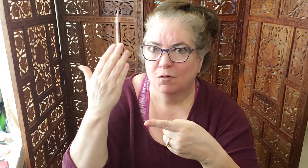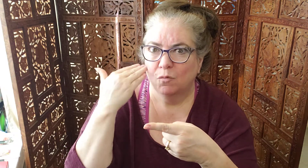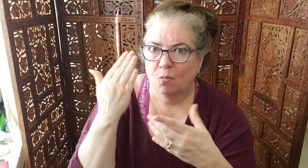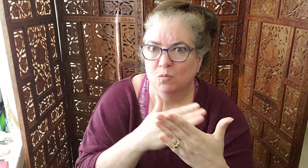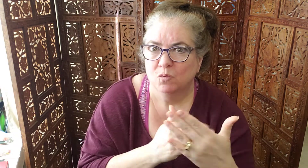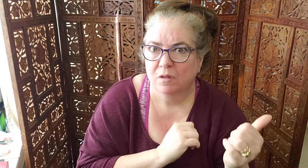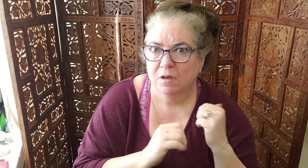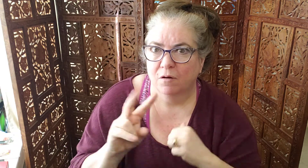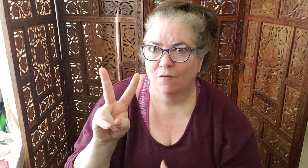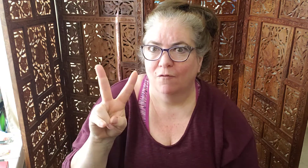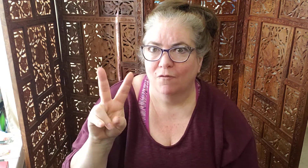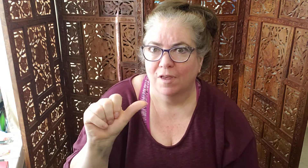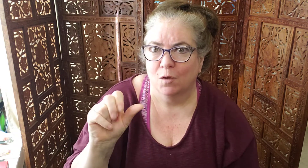vaudeville,